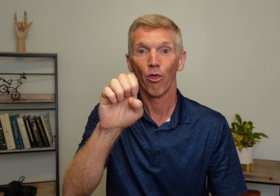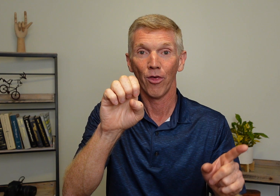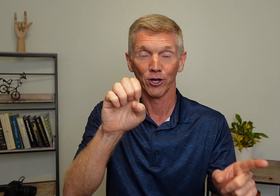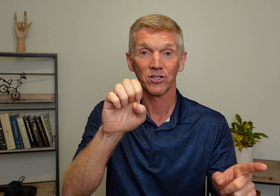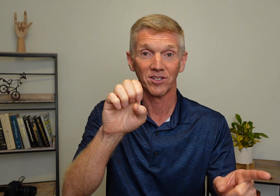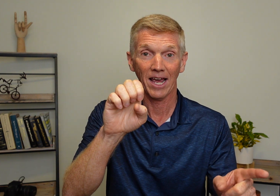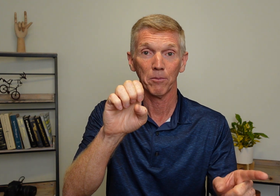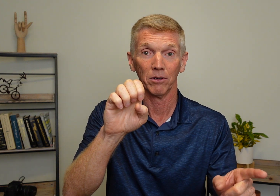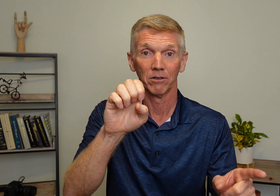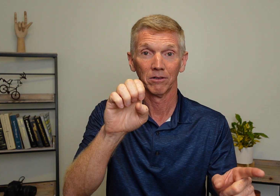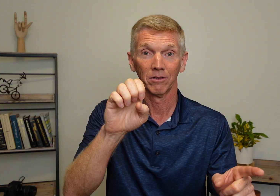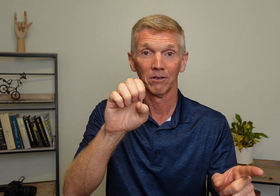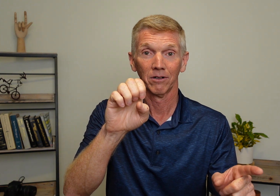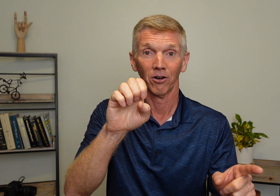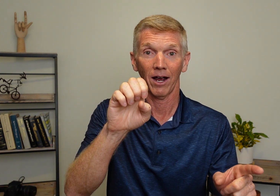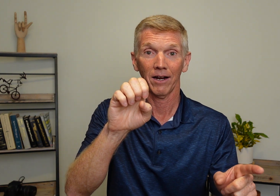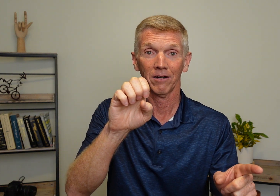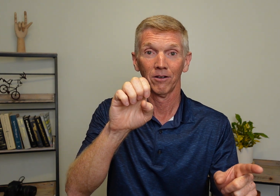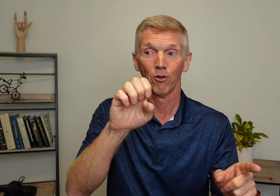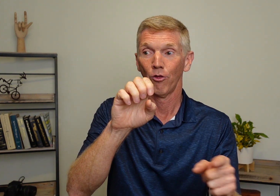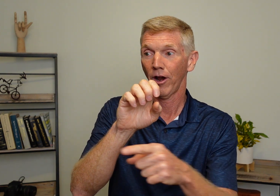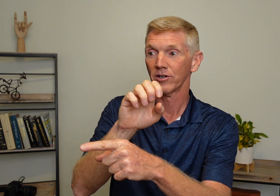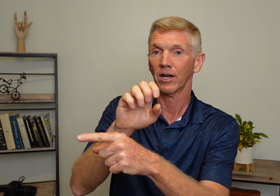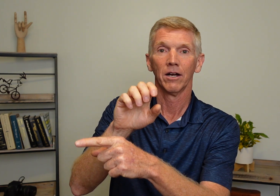There's the table, right? There's a